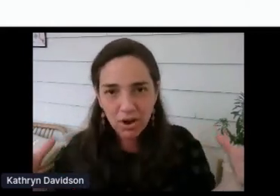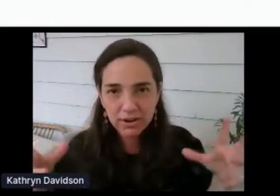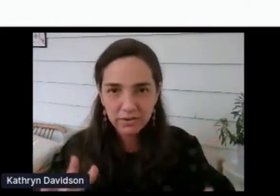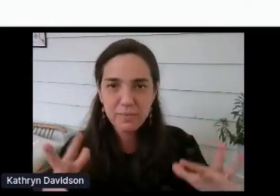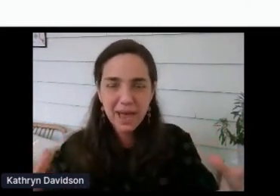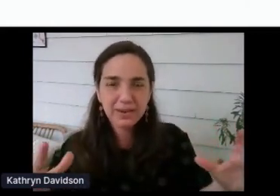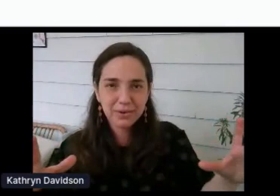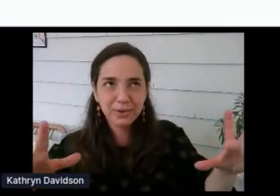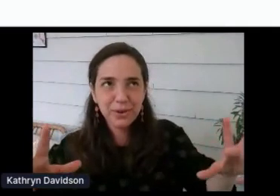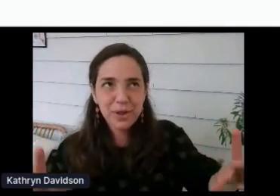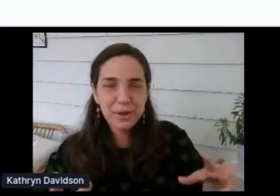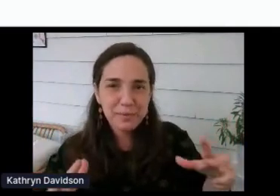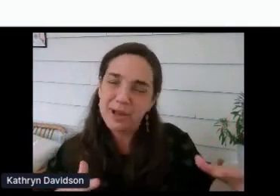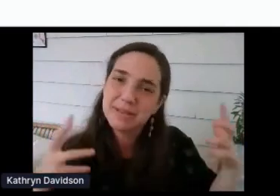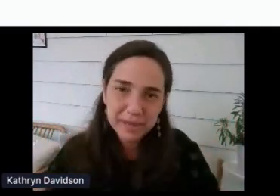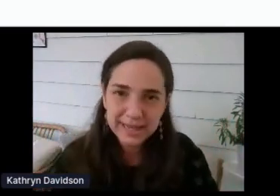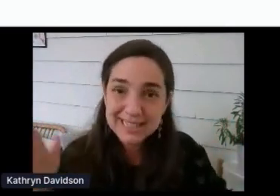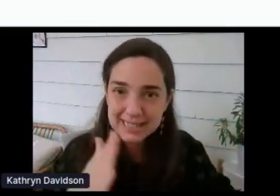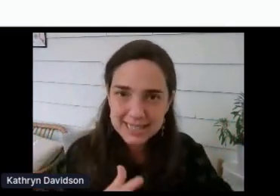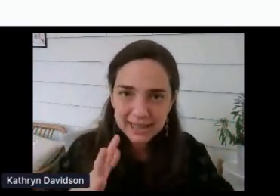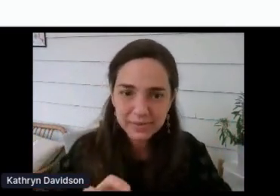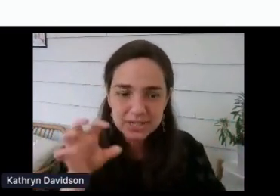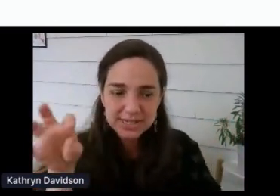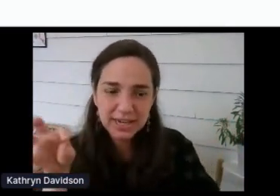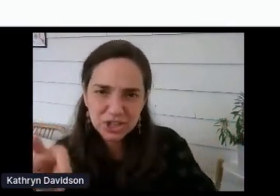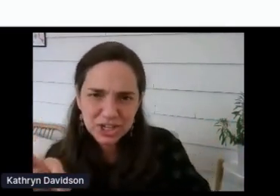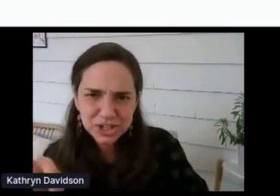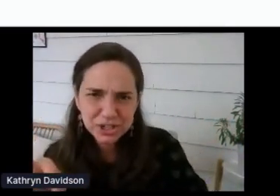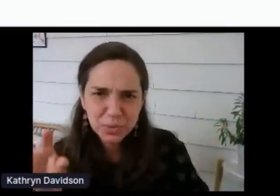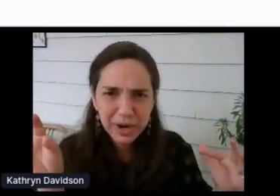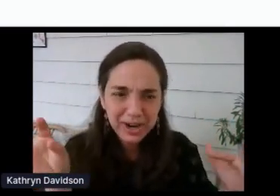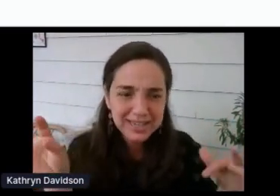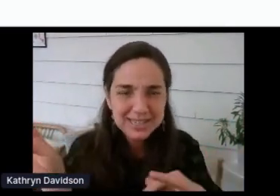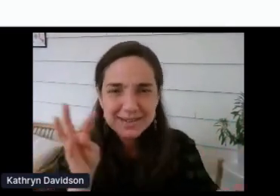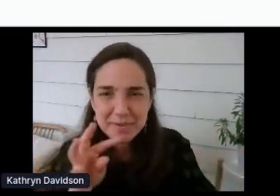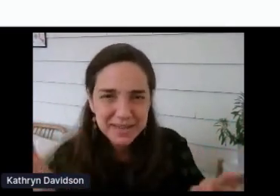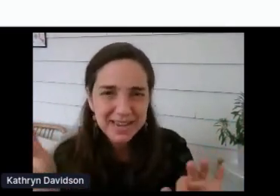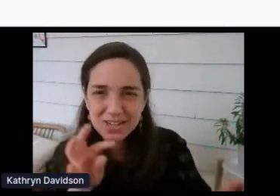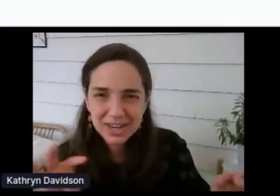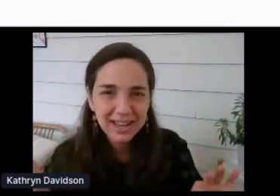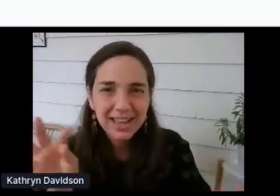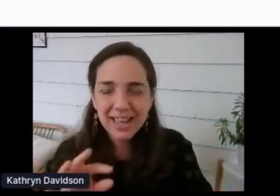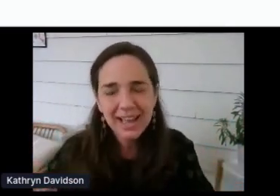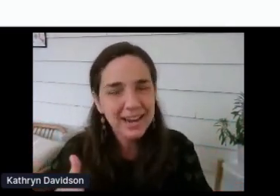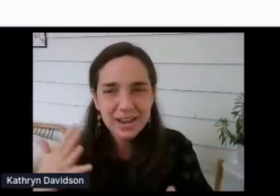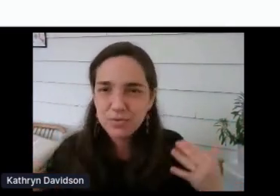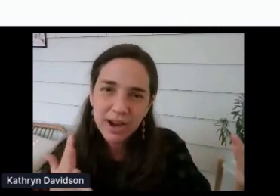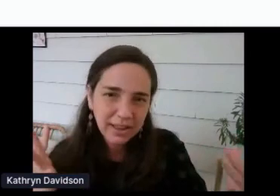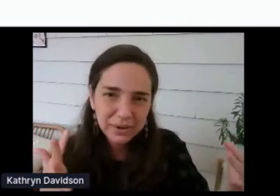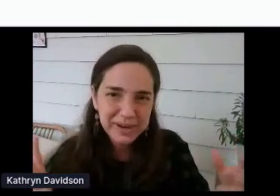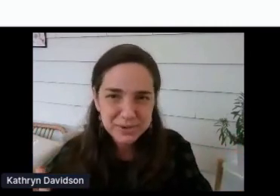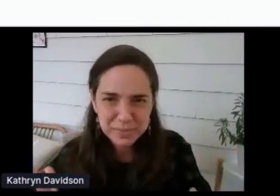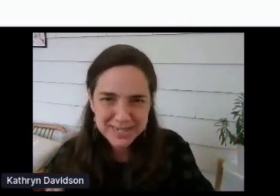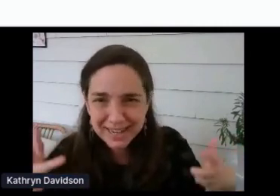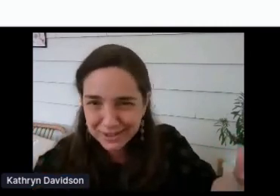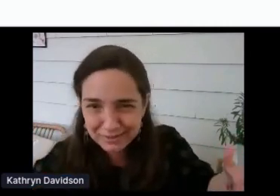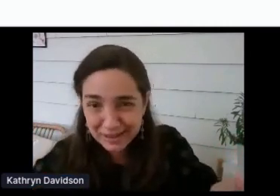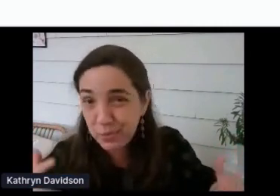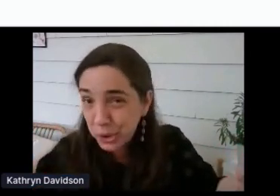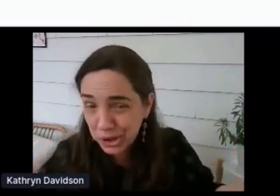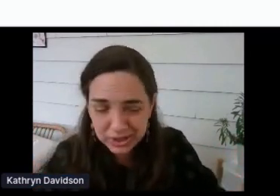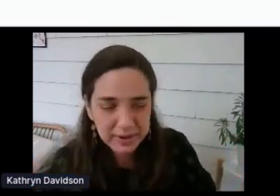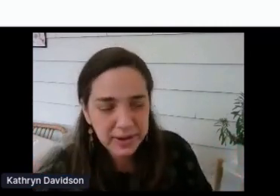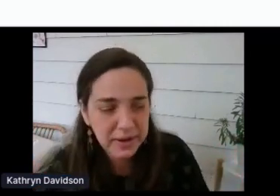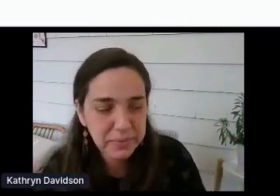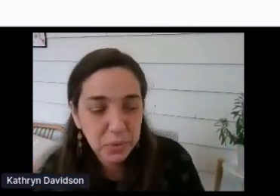a broader grammatical possibilities in sign languages than in gesture, where it doesn't seem to be attaching in any regular way to a particular